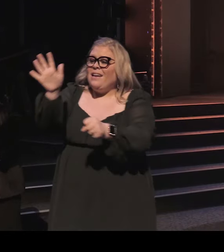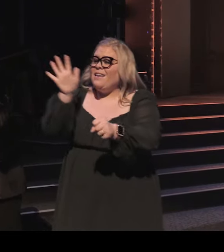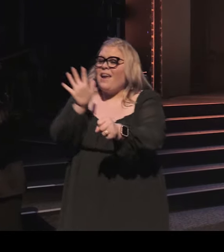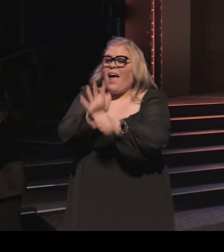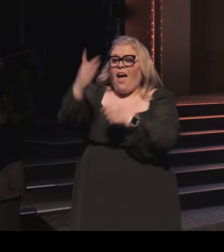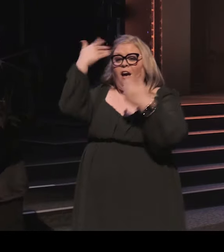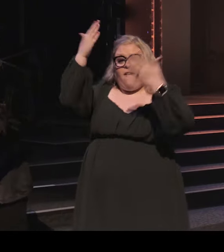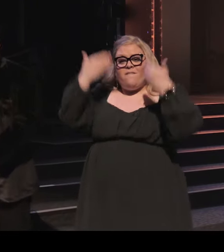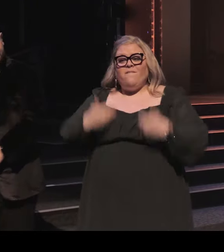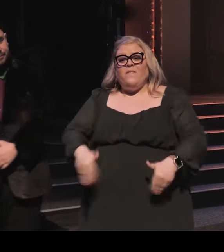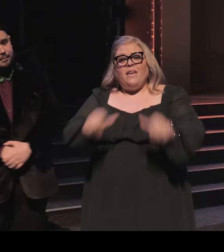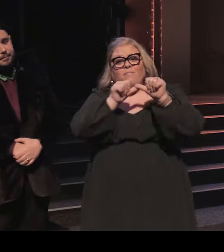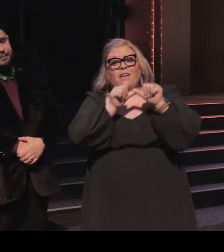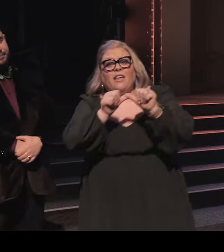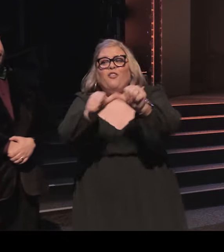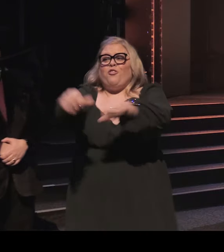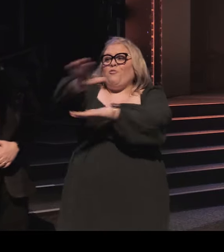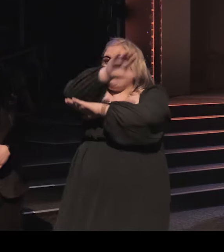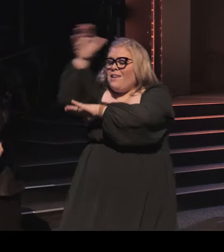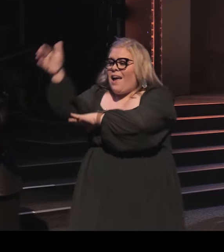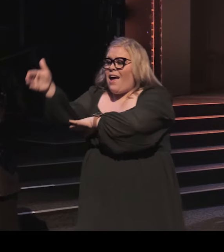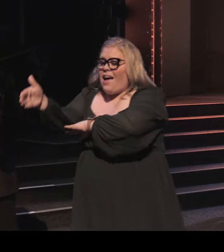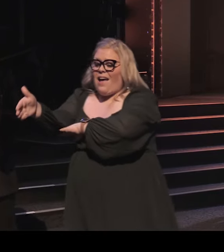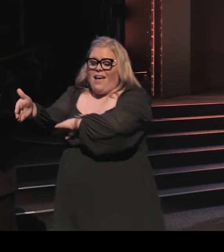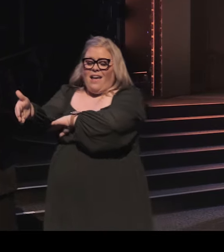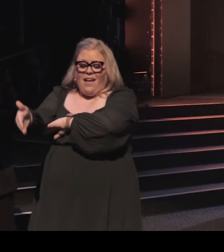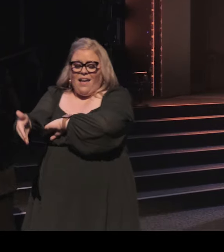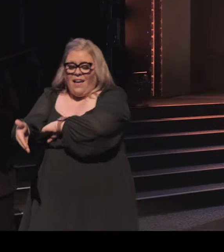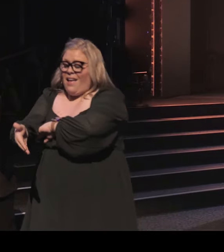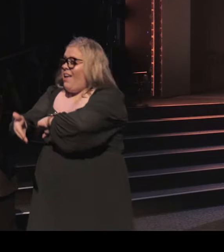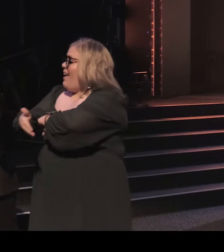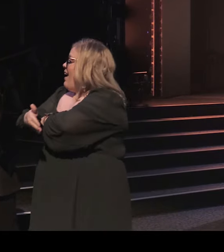be enough to get me through the